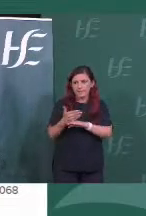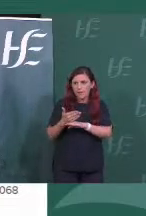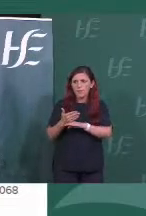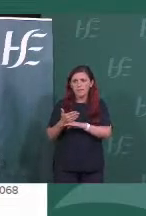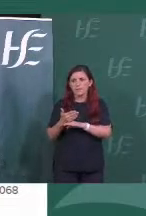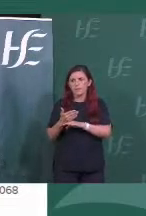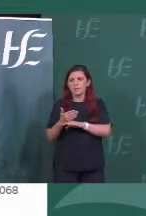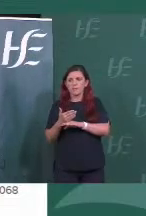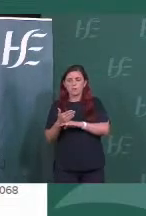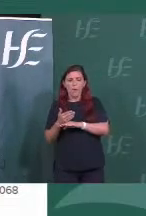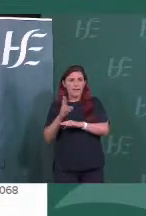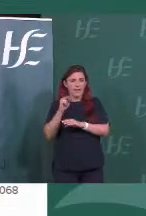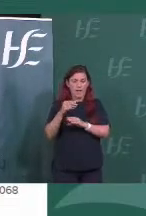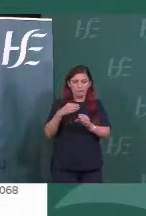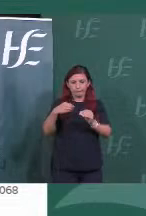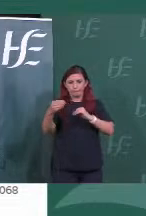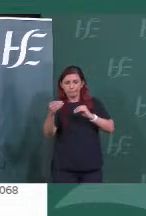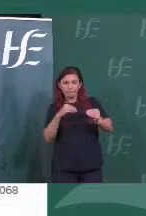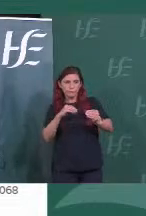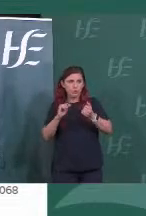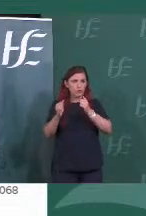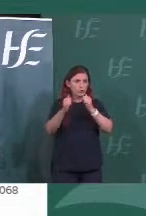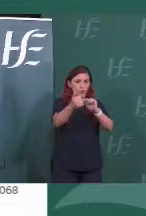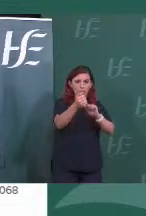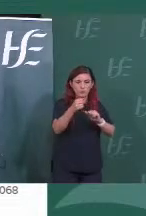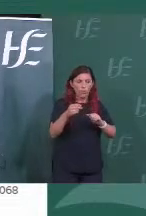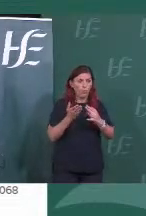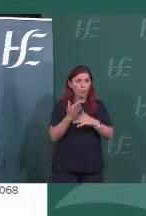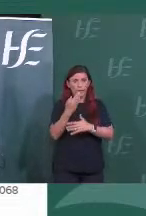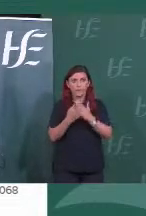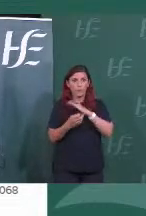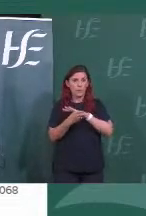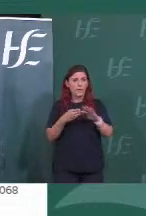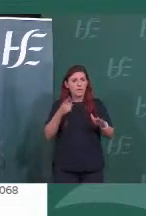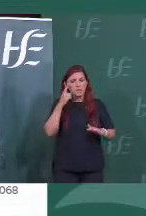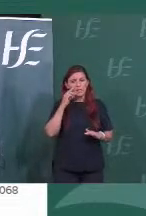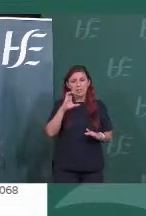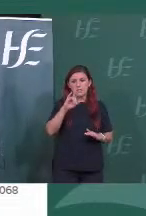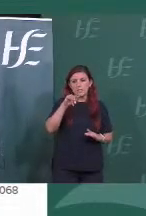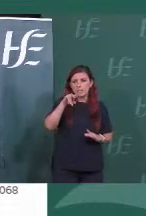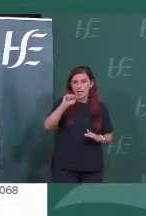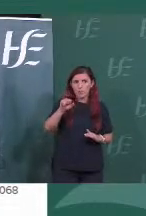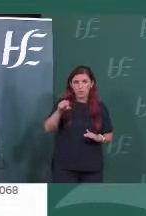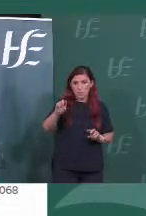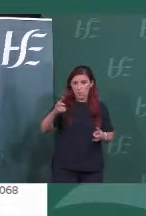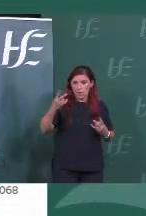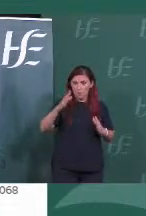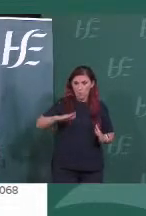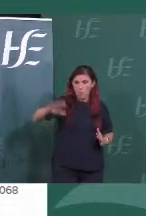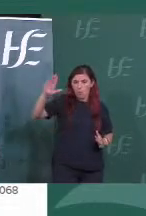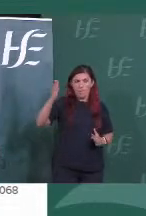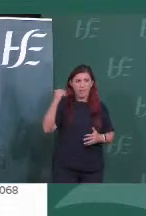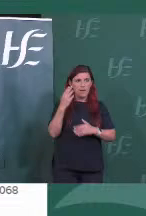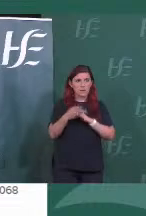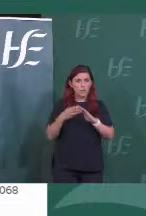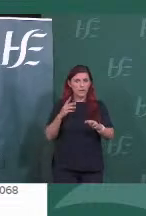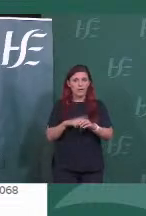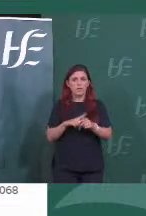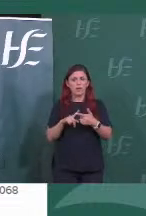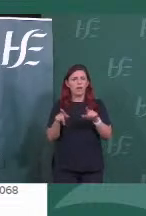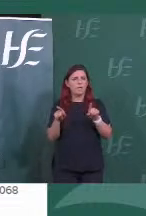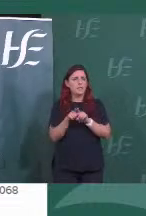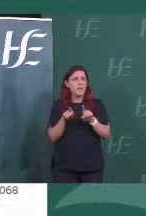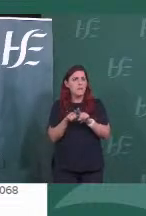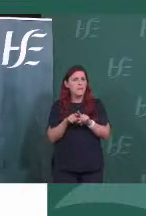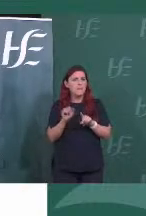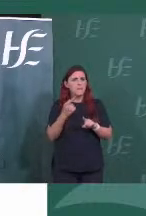poorly performing can change in a matter of weeks. Now we see Cyprus, a case increased dramatically in the past few weeks, also on the rise in